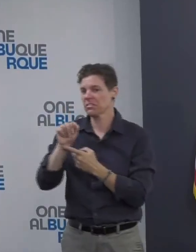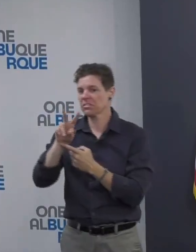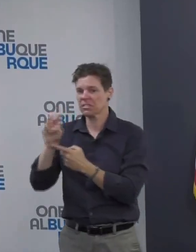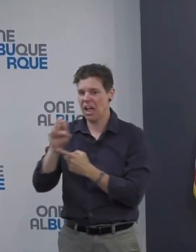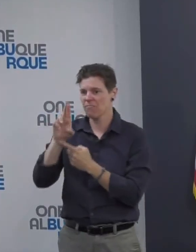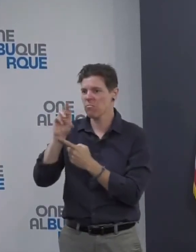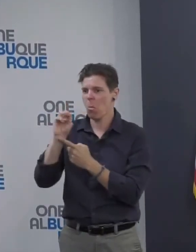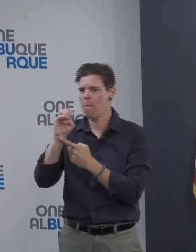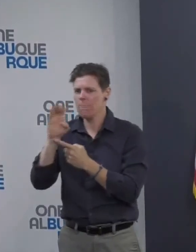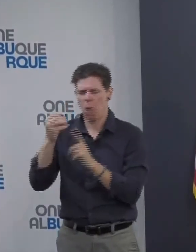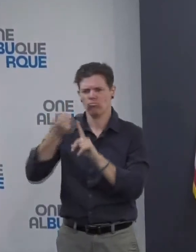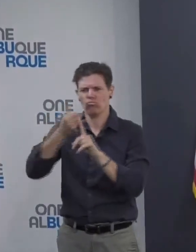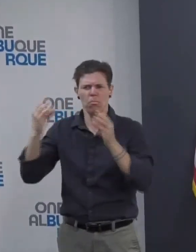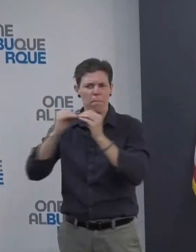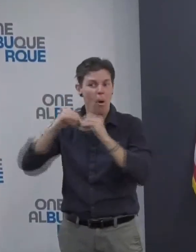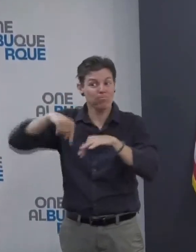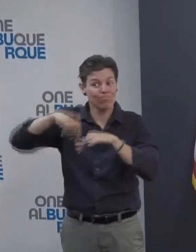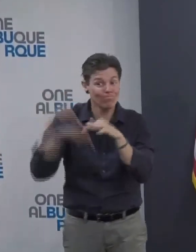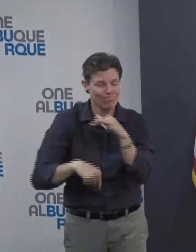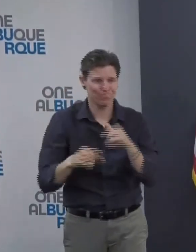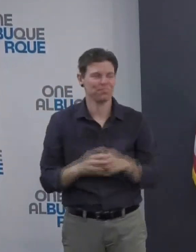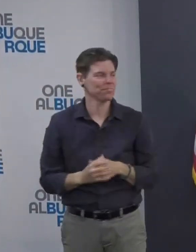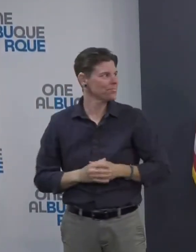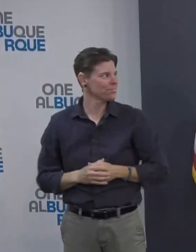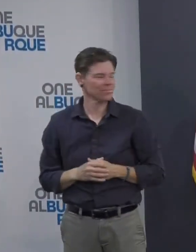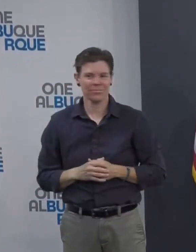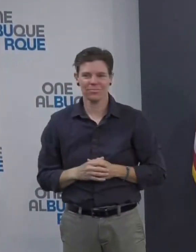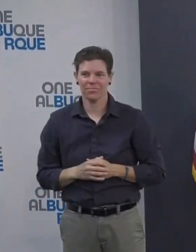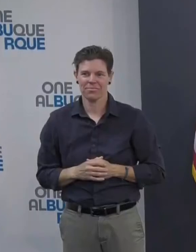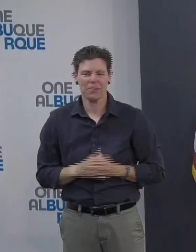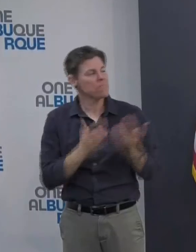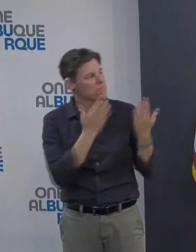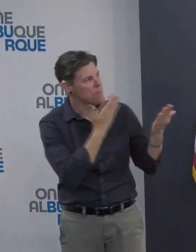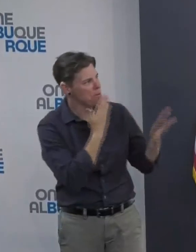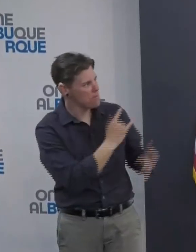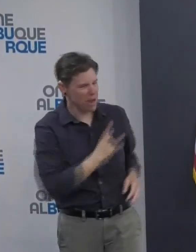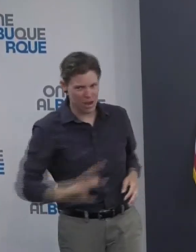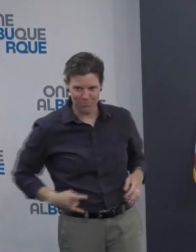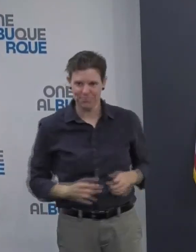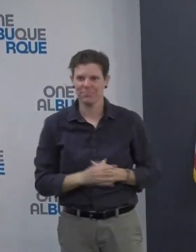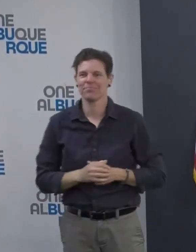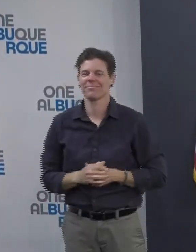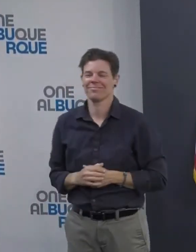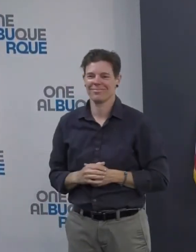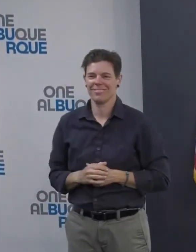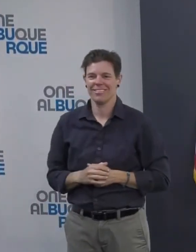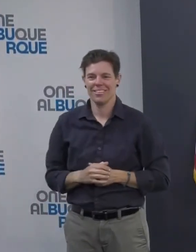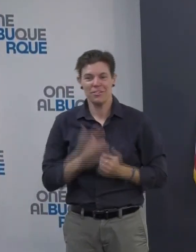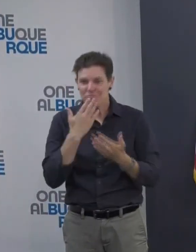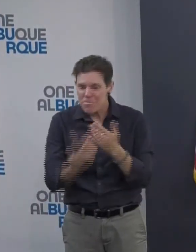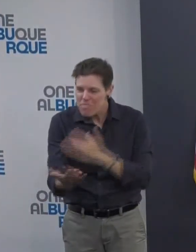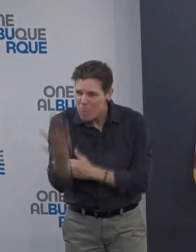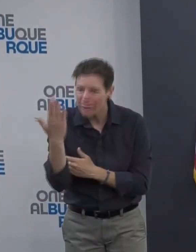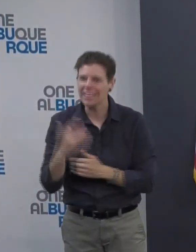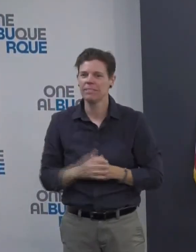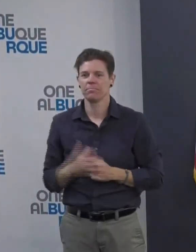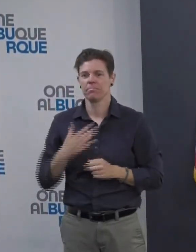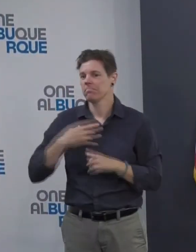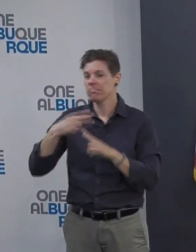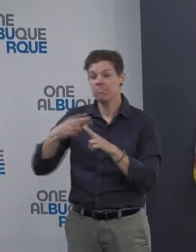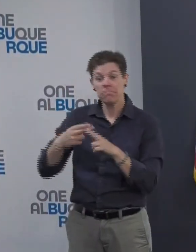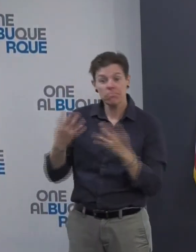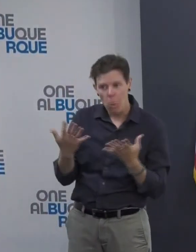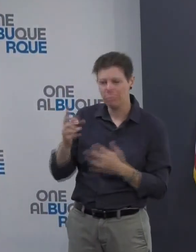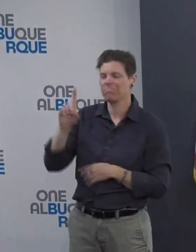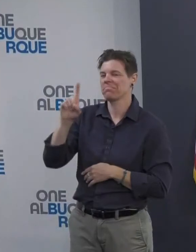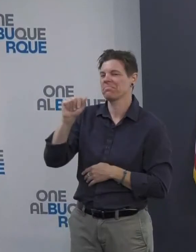Mayor. Thank you very much. Good morning still, everybody. My name is Dave Romo. I'm the Director of